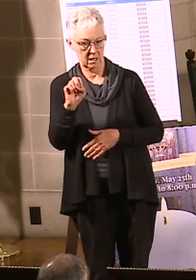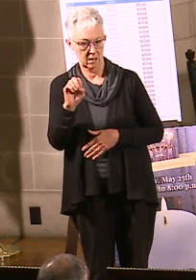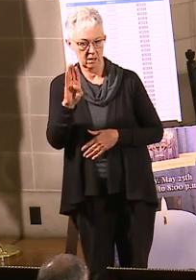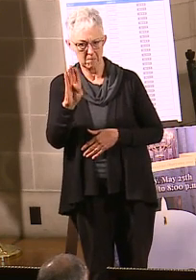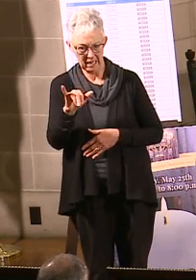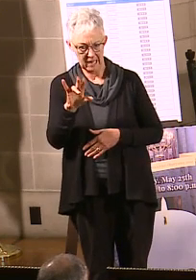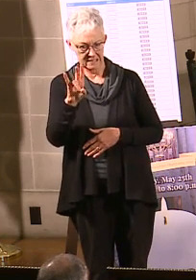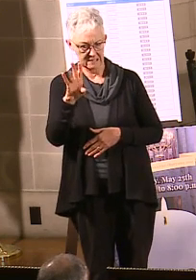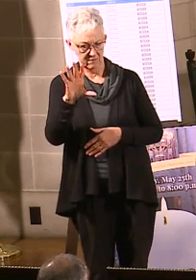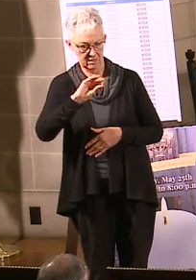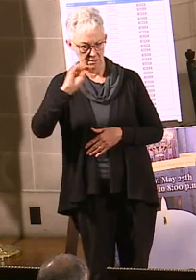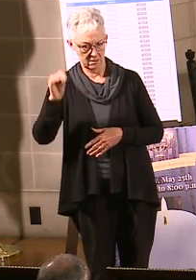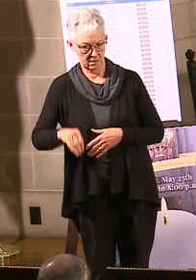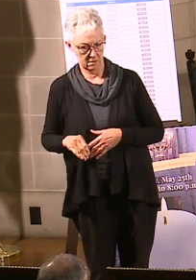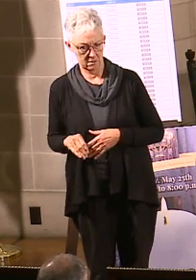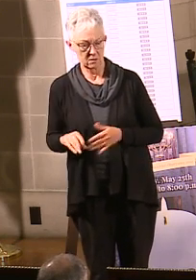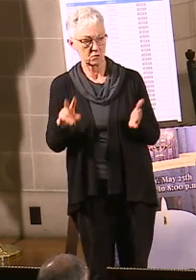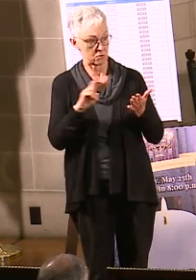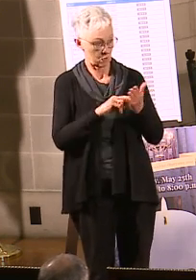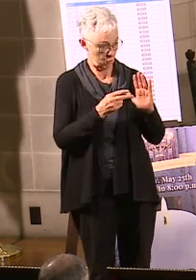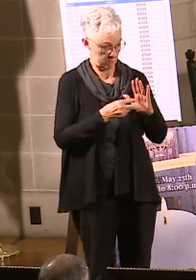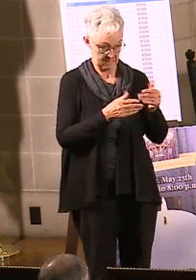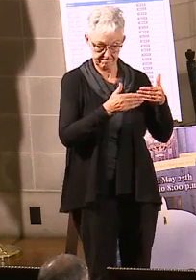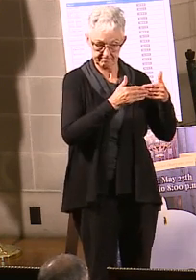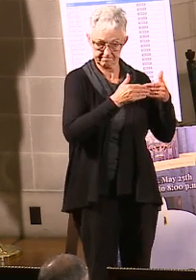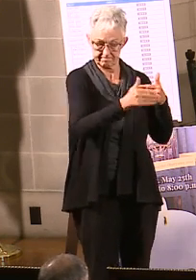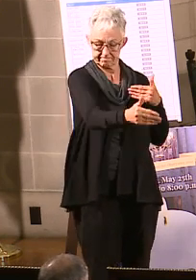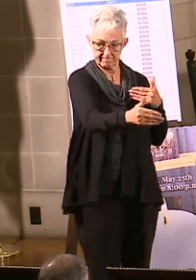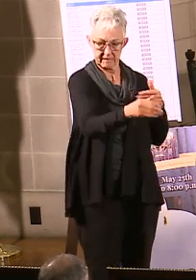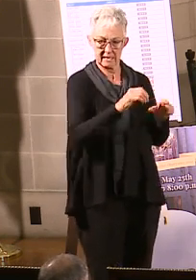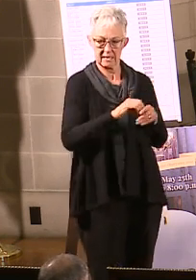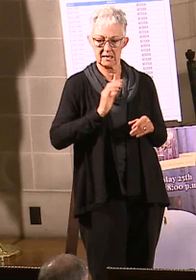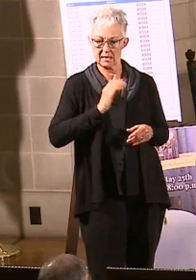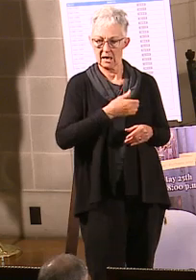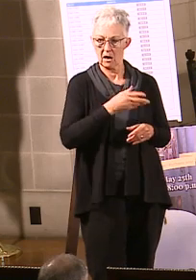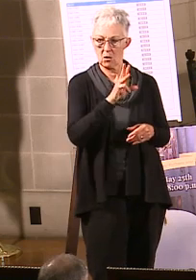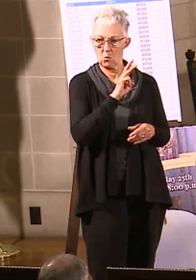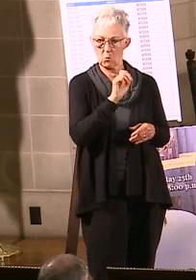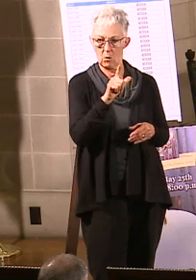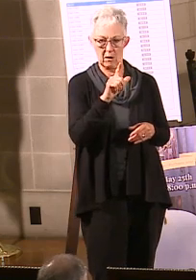So going forward in the next plan year, in our Well Nebraska plan,